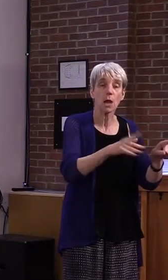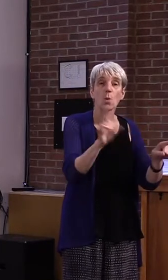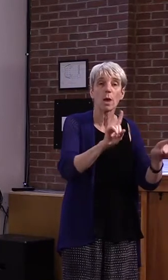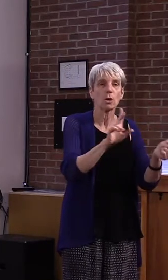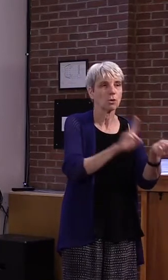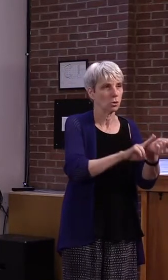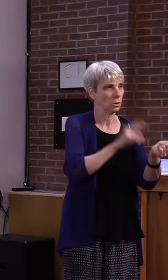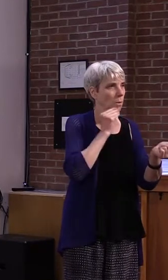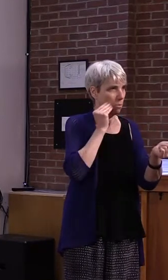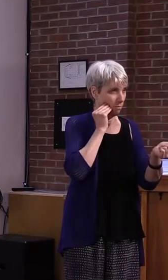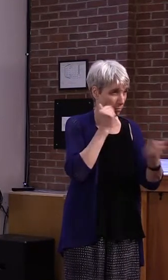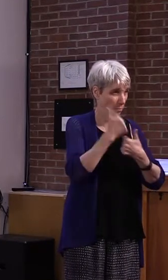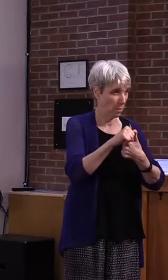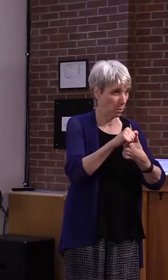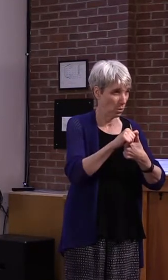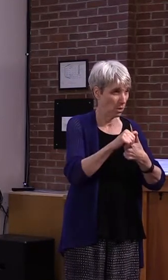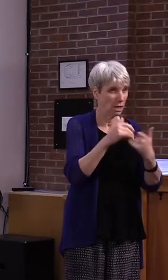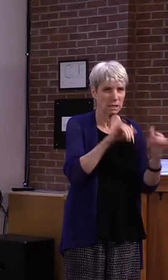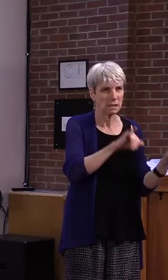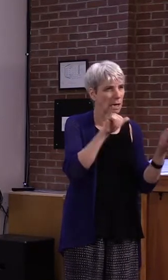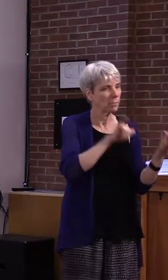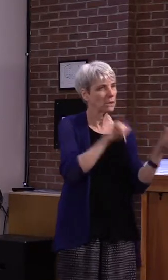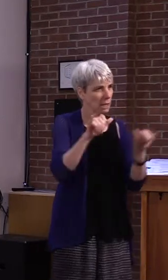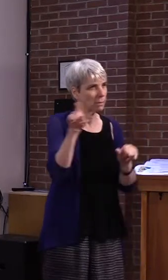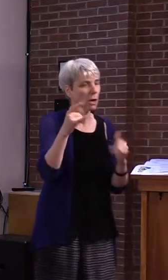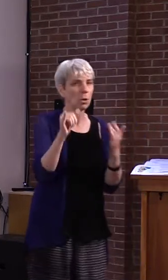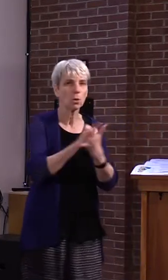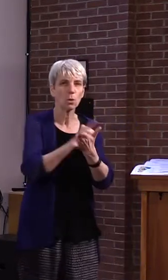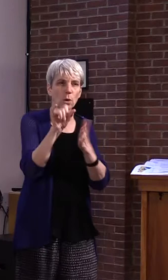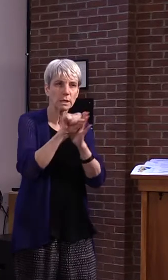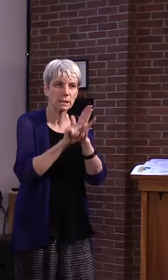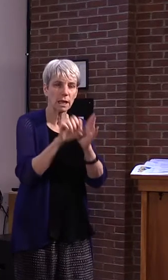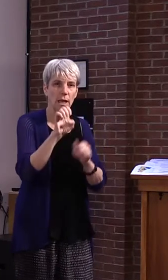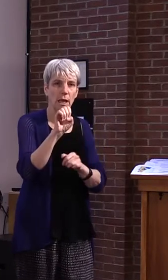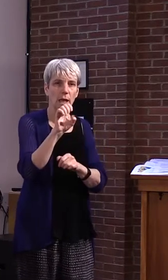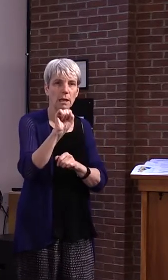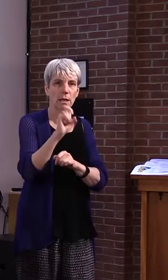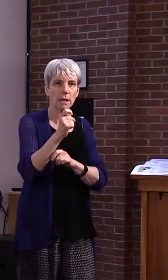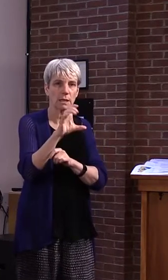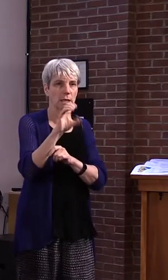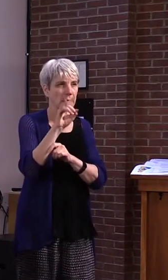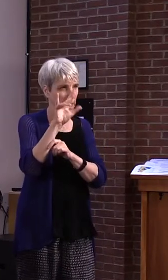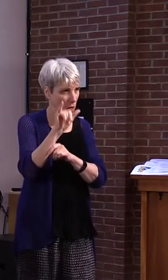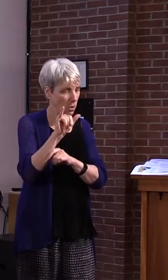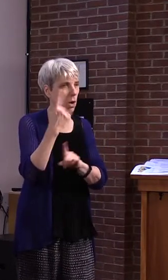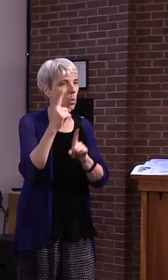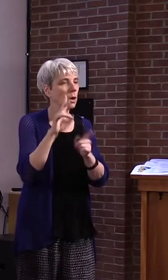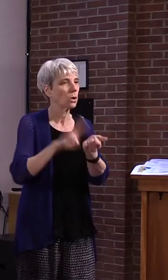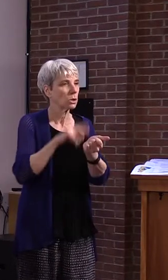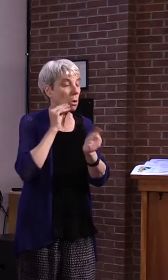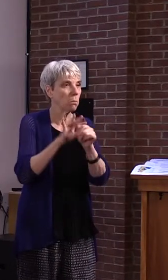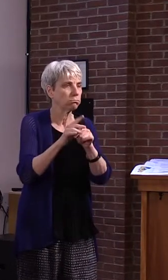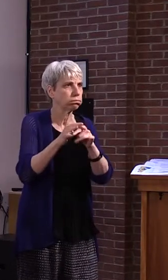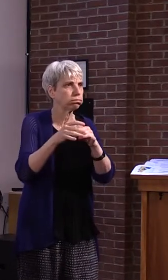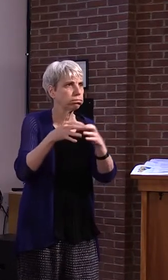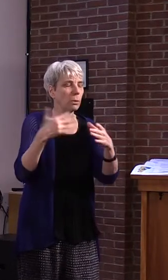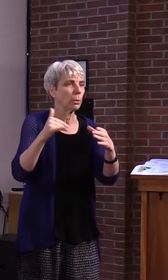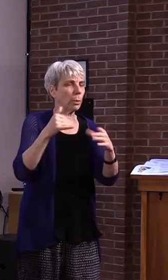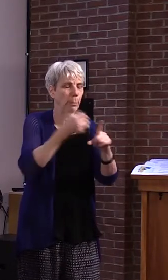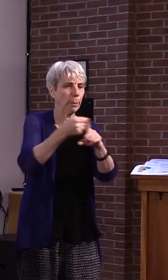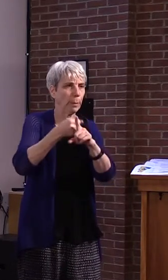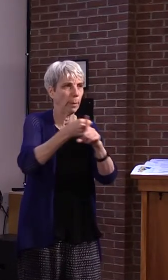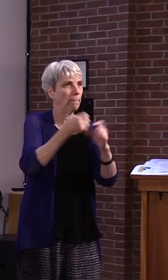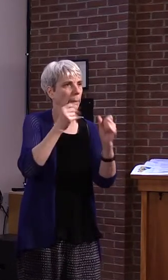is struggling with right now as the virus is going through a long-term care facility there and trying to guard